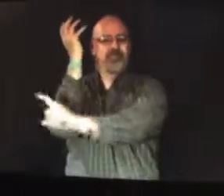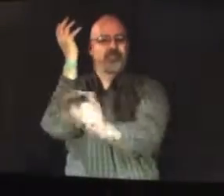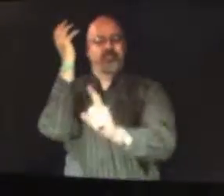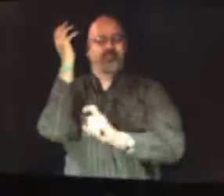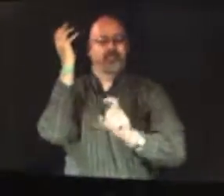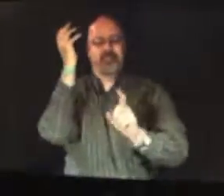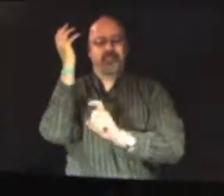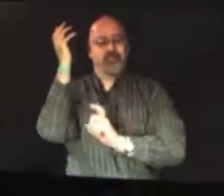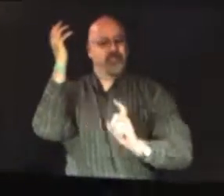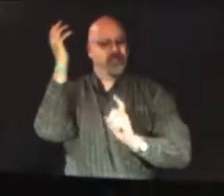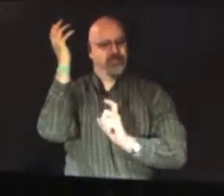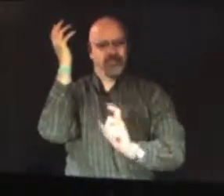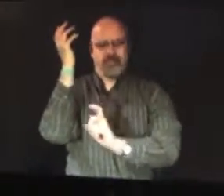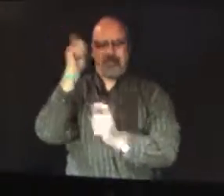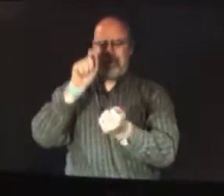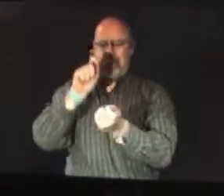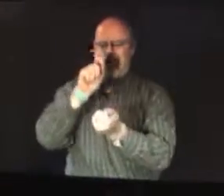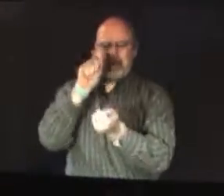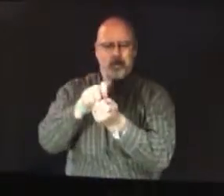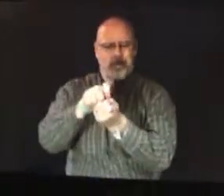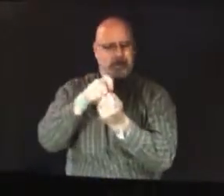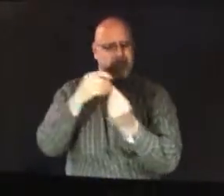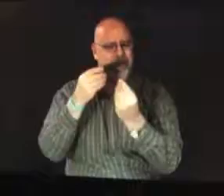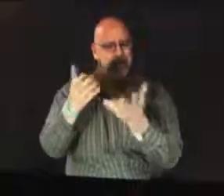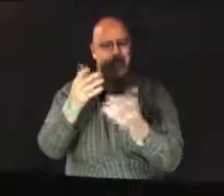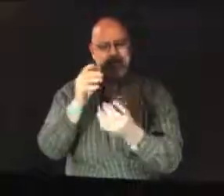called classifiers.